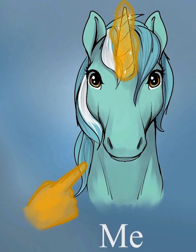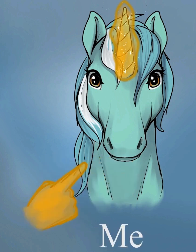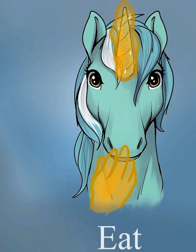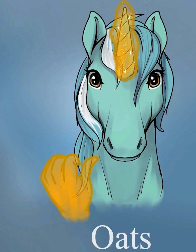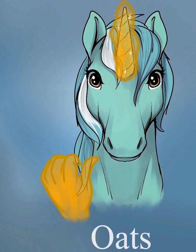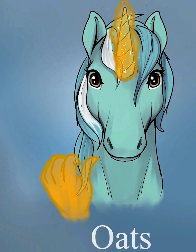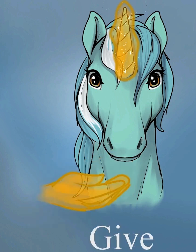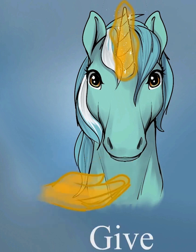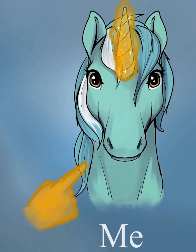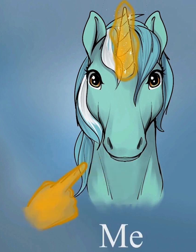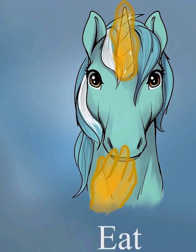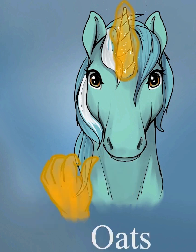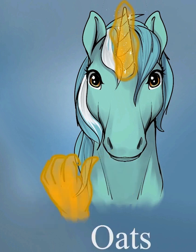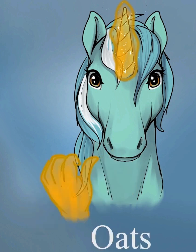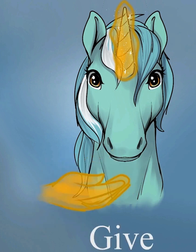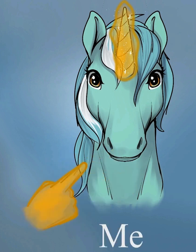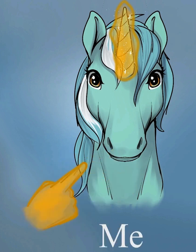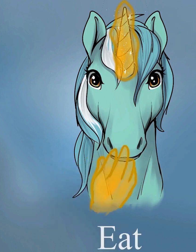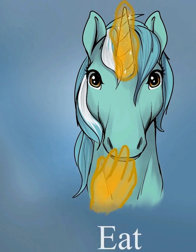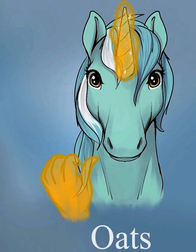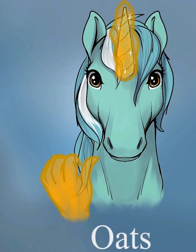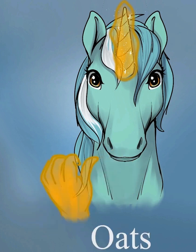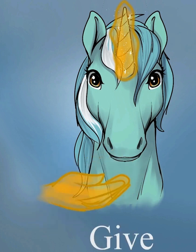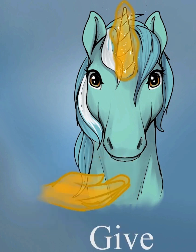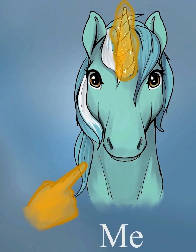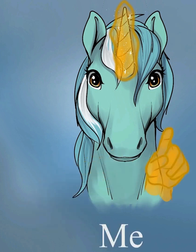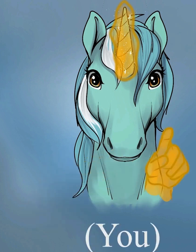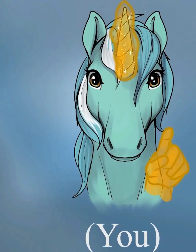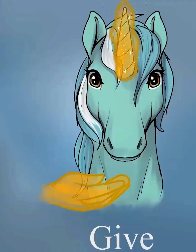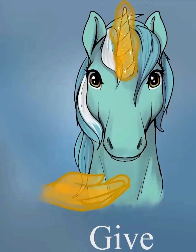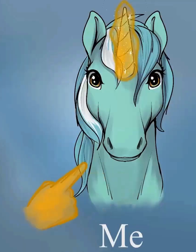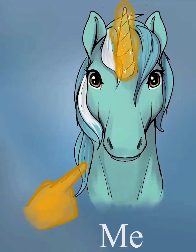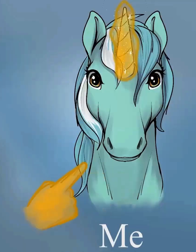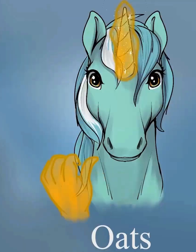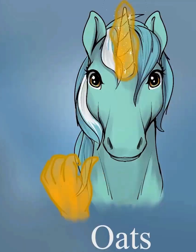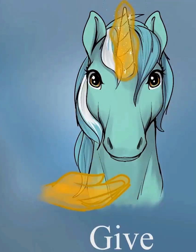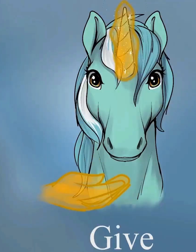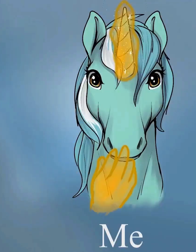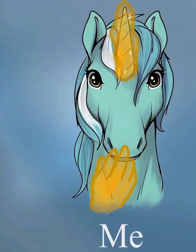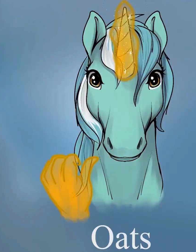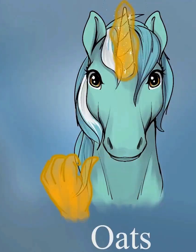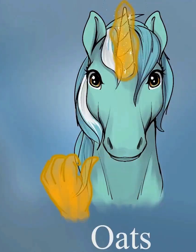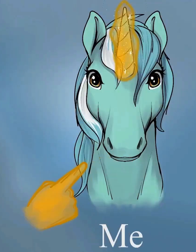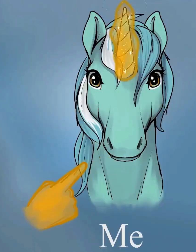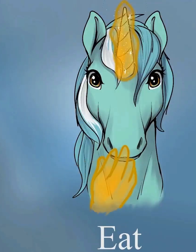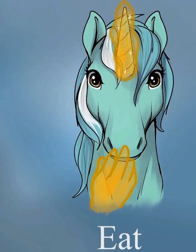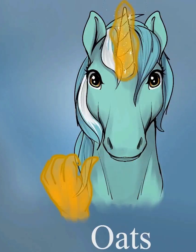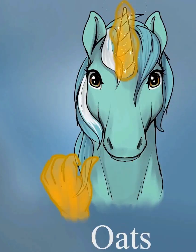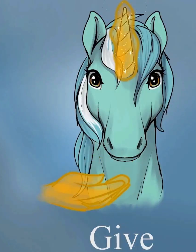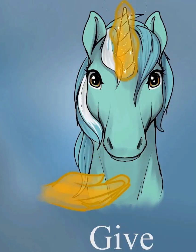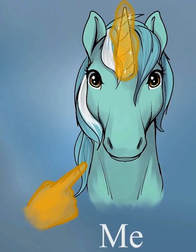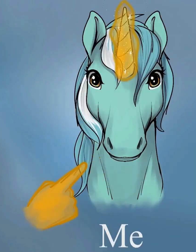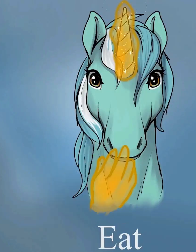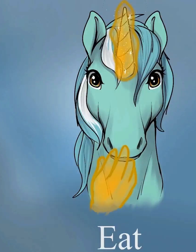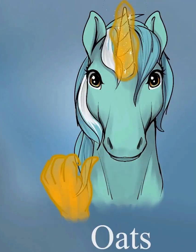me oats, give me oats, give me oats, give me you. Give me oats, give me oats, me oats, give me